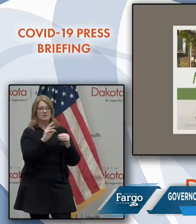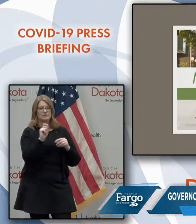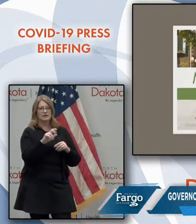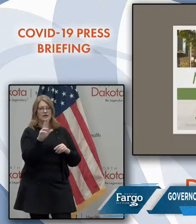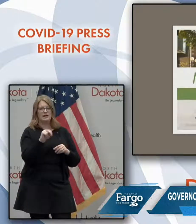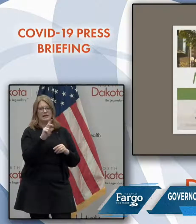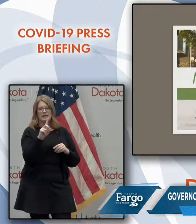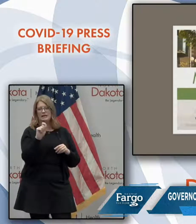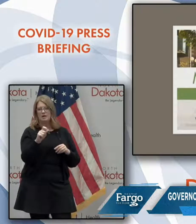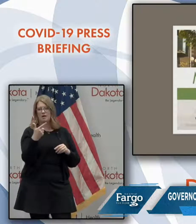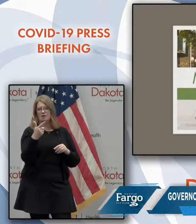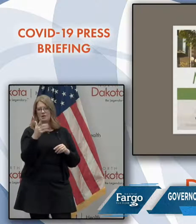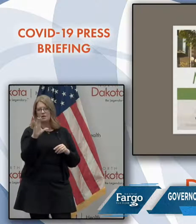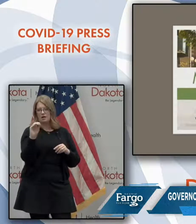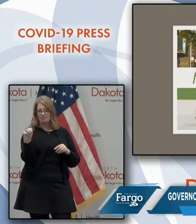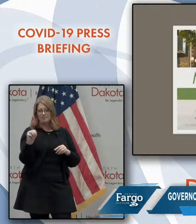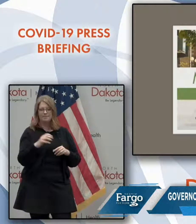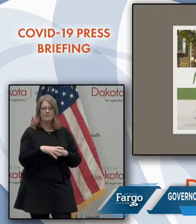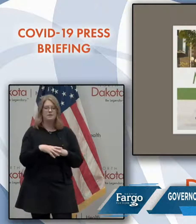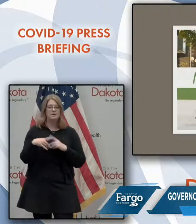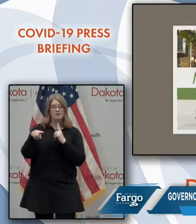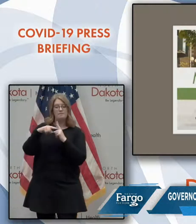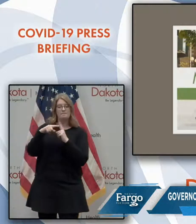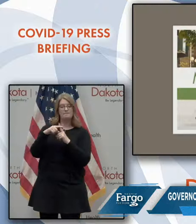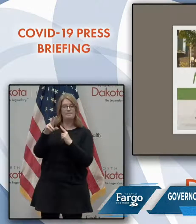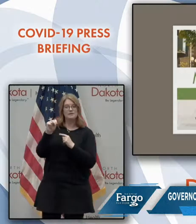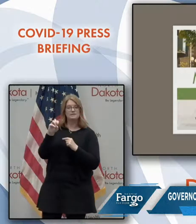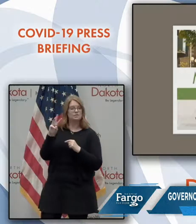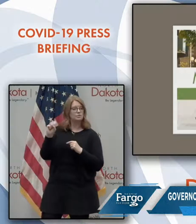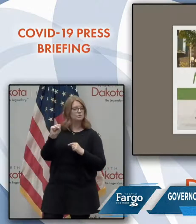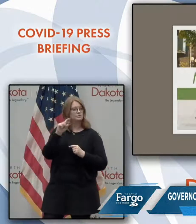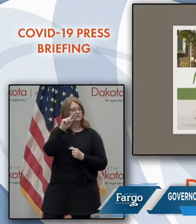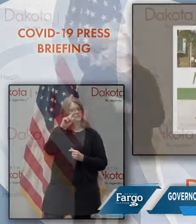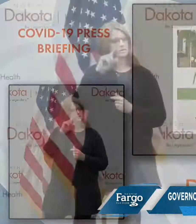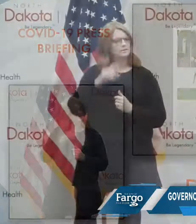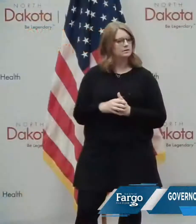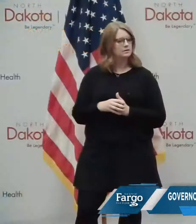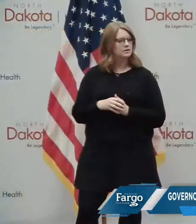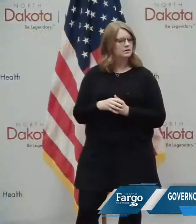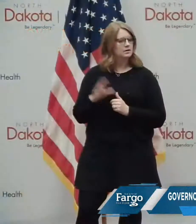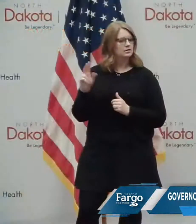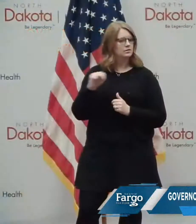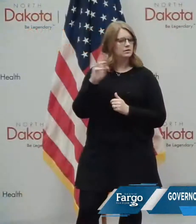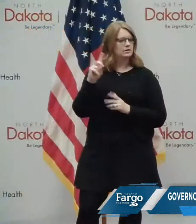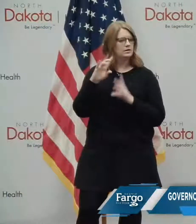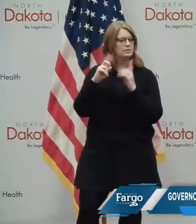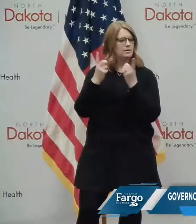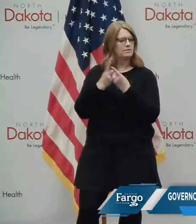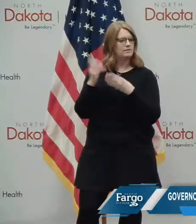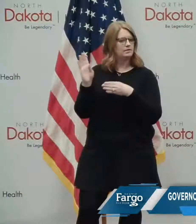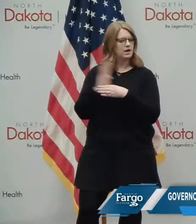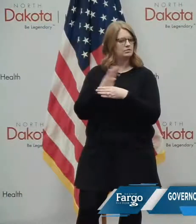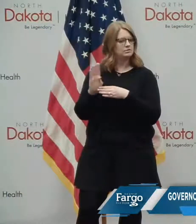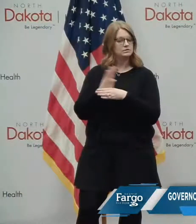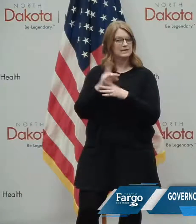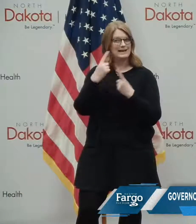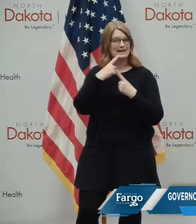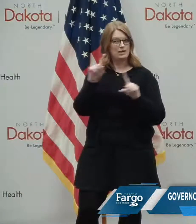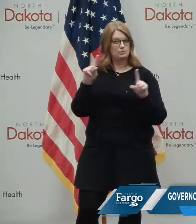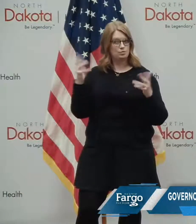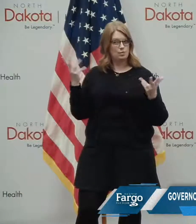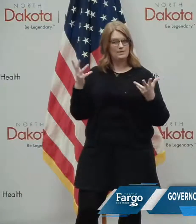mainstreetsummit.nd.com. On the good news component, as we wind up here, update from the North Dakota Department of Commerce announced that